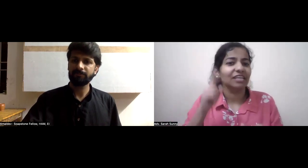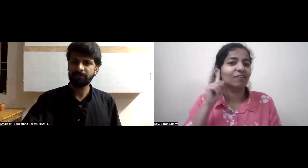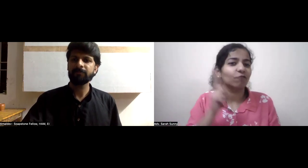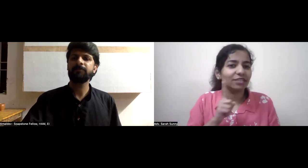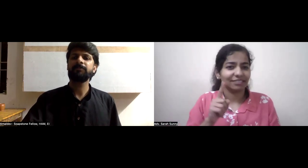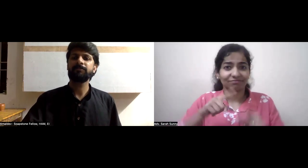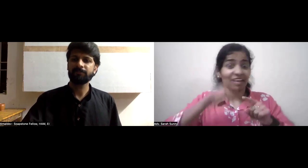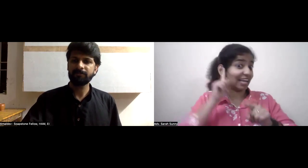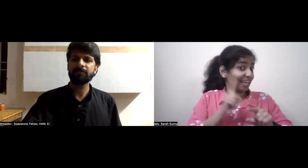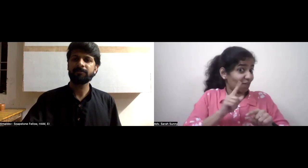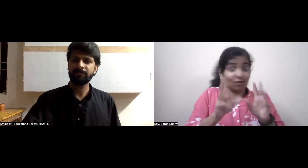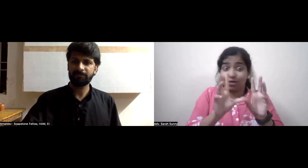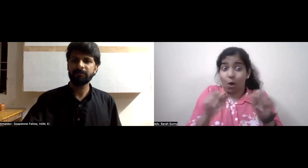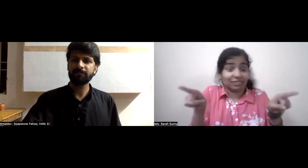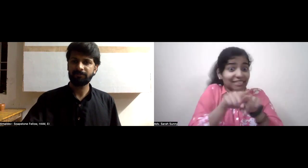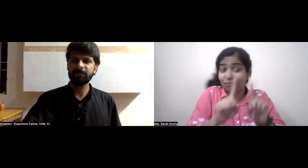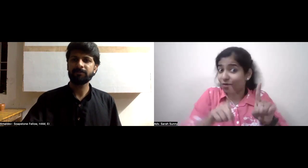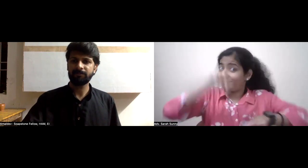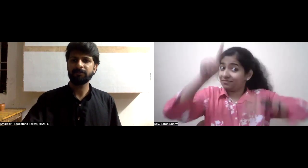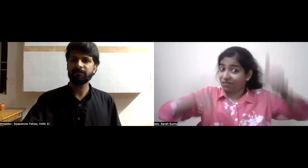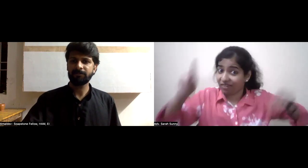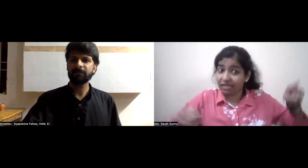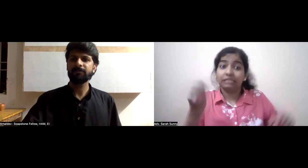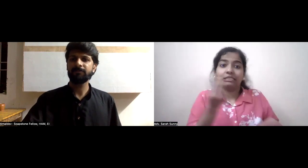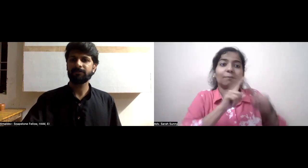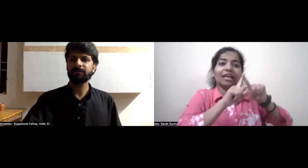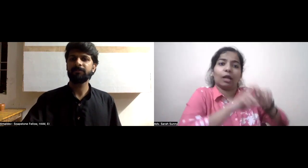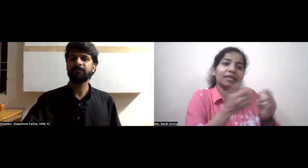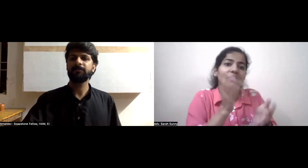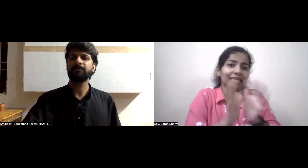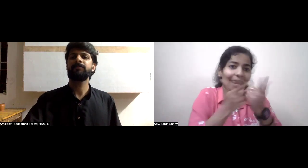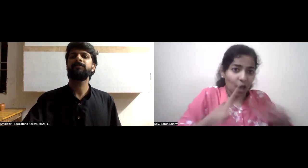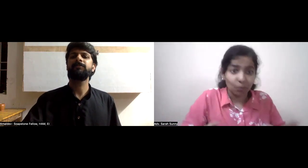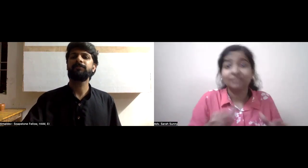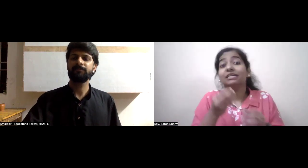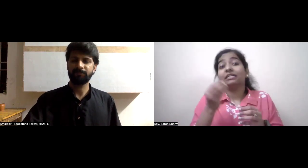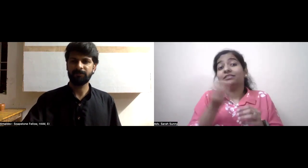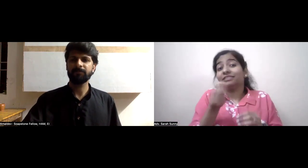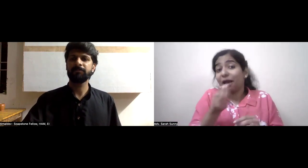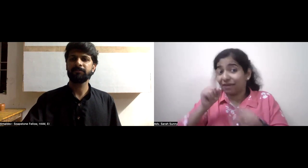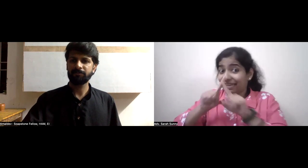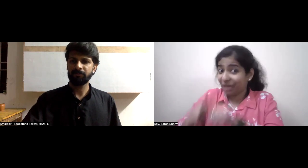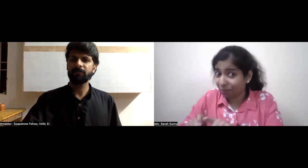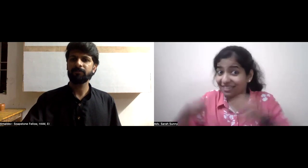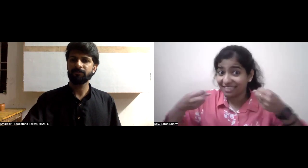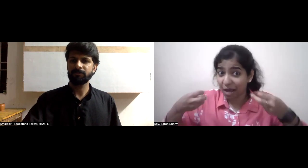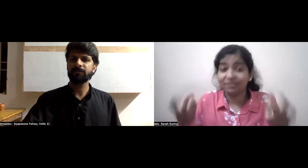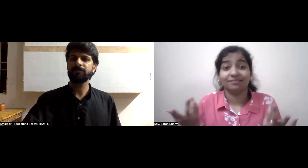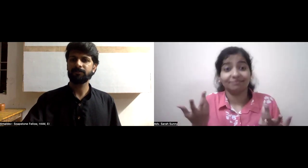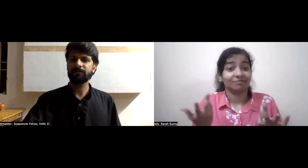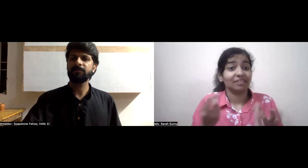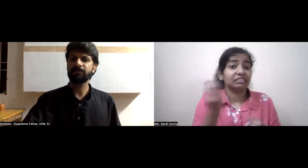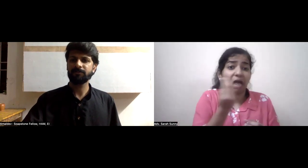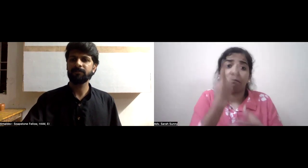up cases for deaf people also need that awareness. They need to understand as well. Deaf culture,